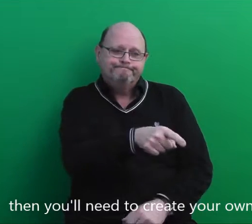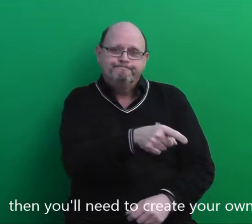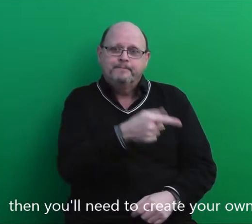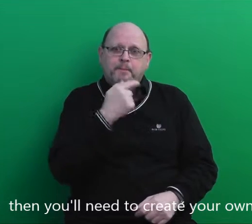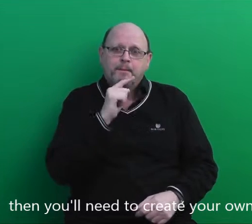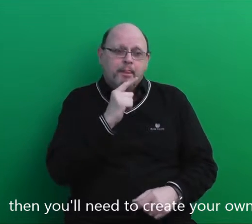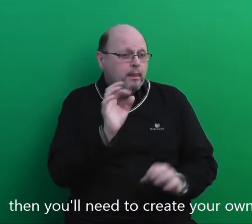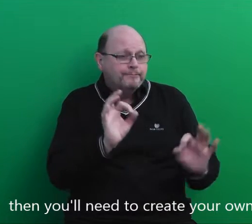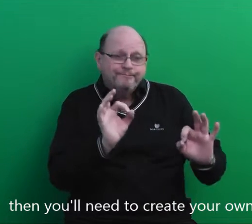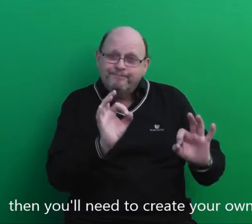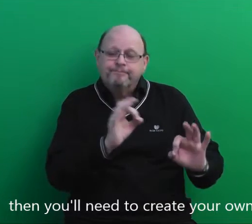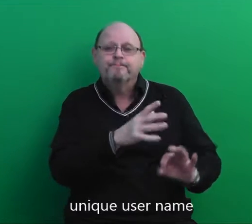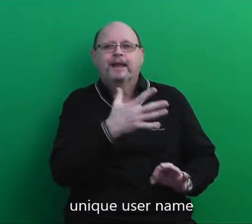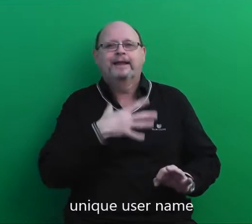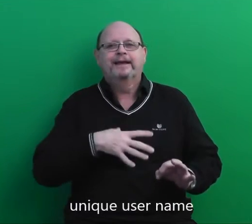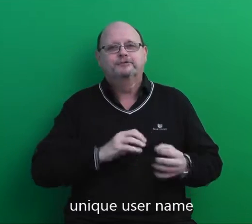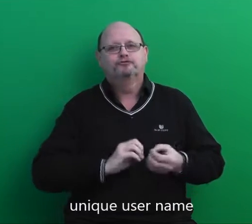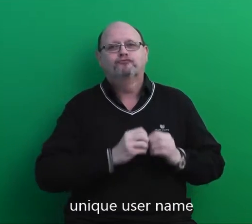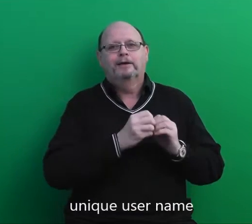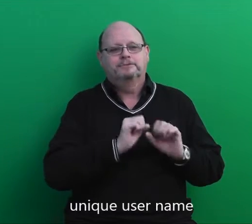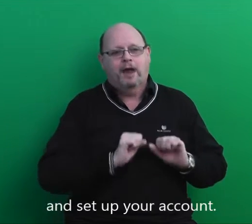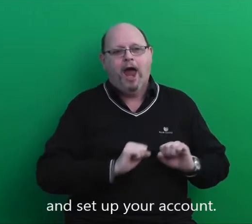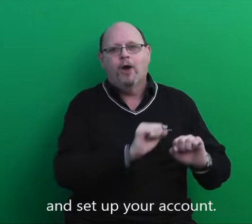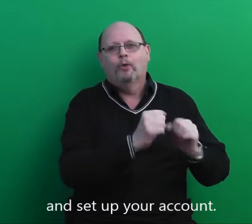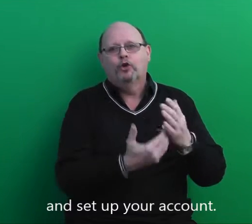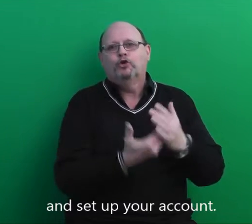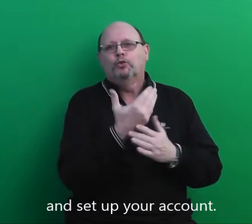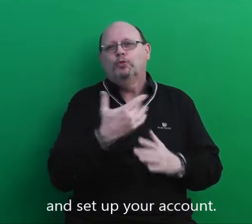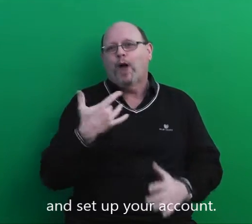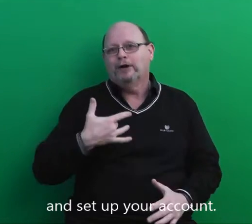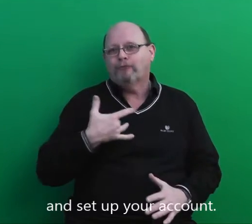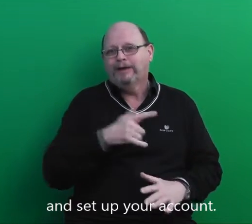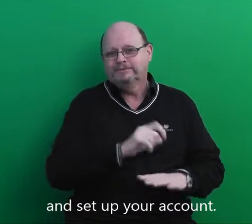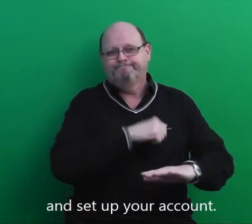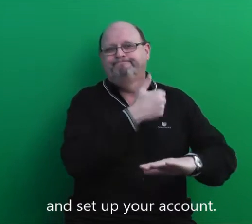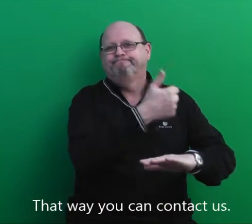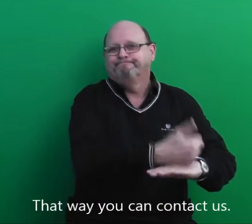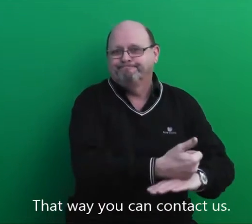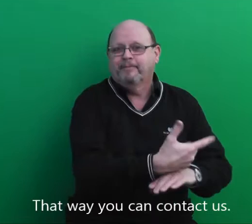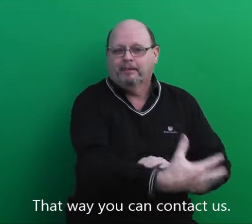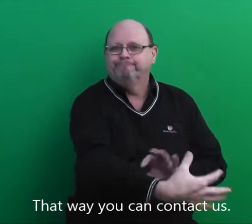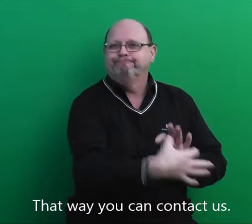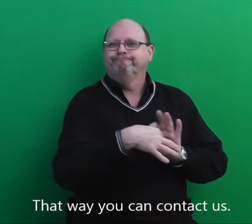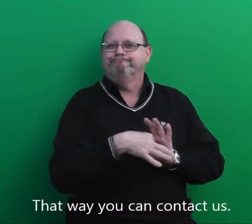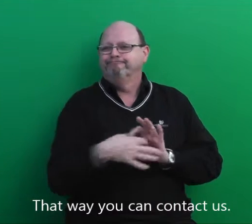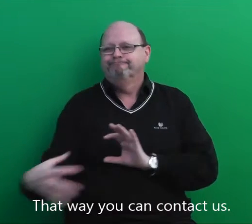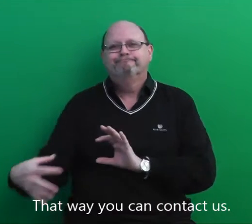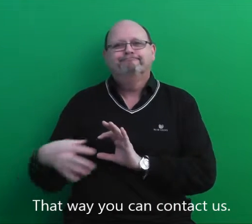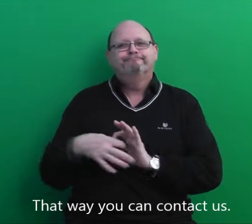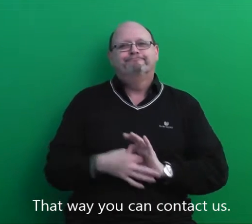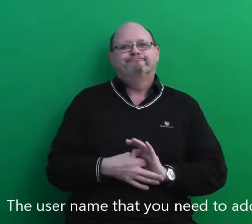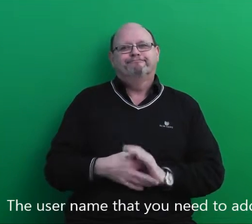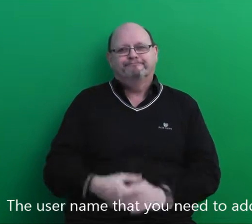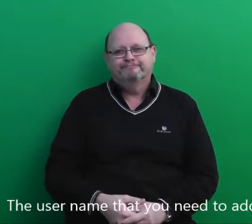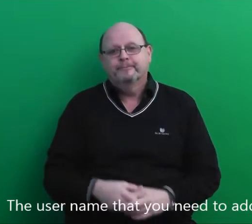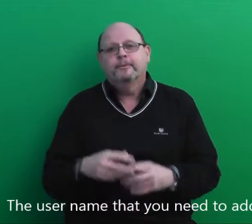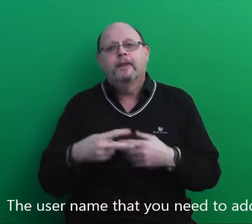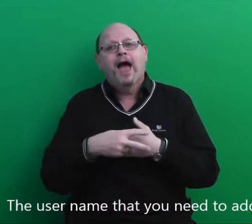If you don't have a Skype account, then you'll need to create your own unique username and set up your account, and that way you can contact